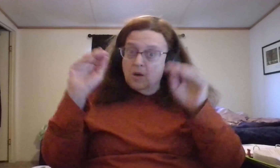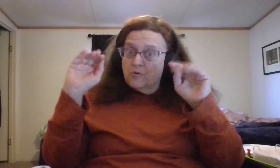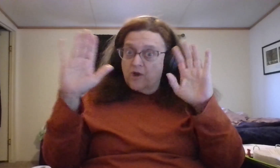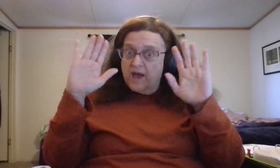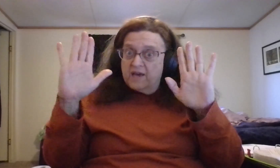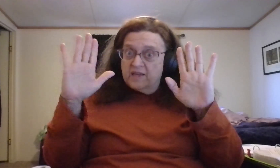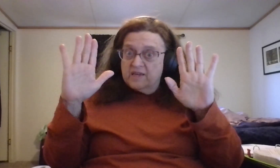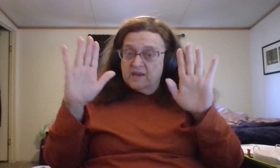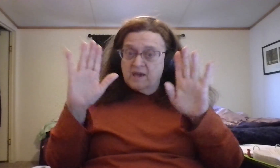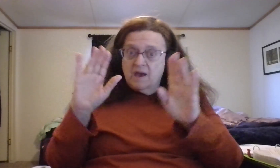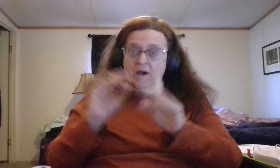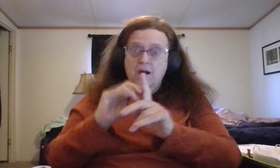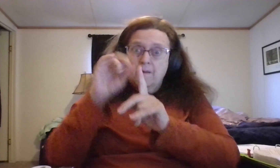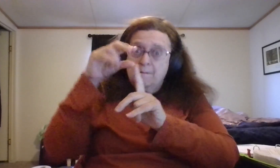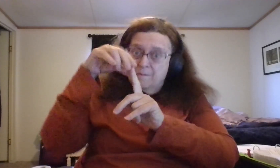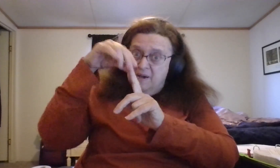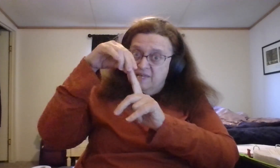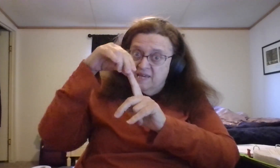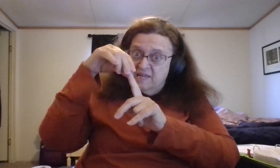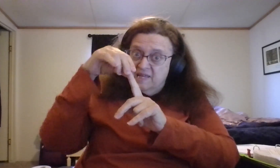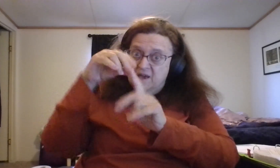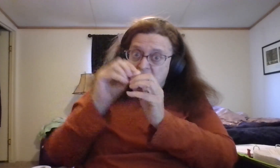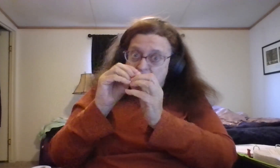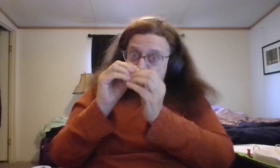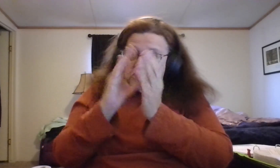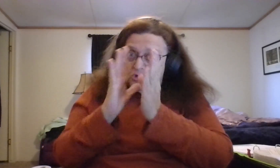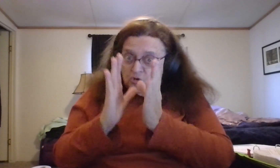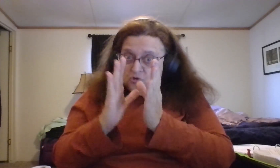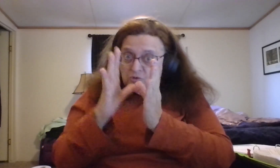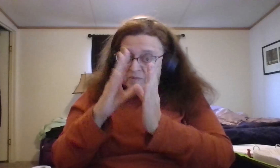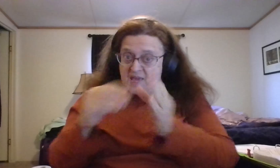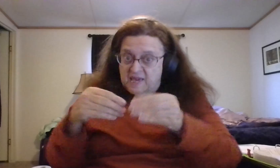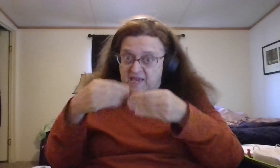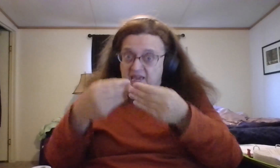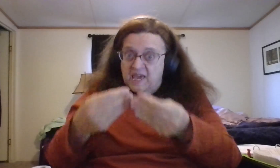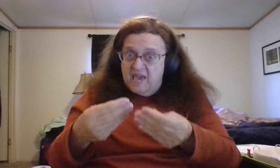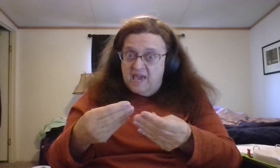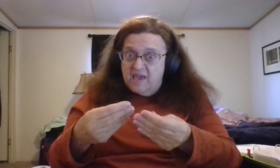miraculously budded, bloomed, and produced almonds,